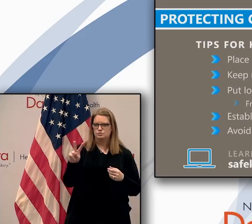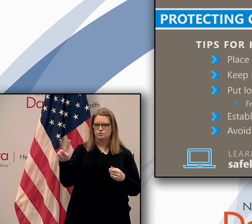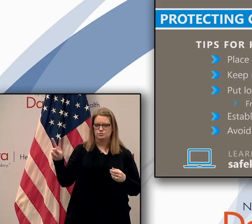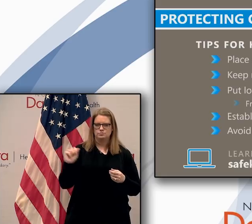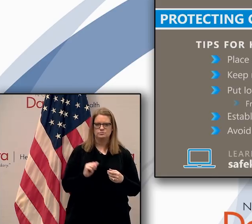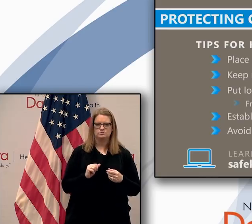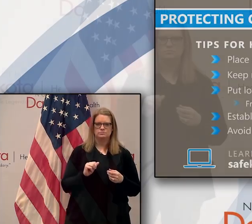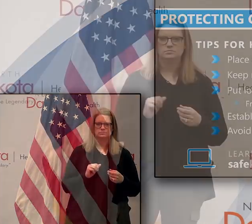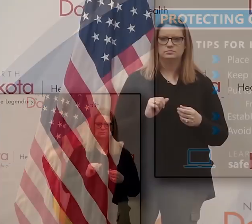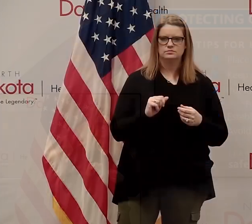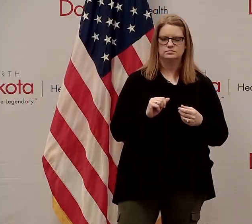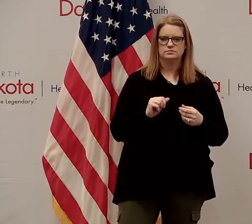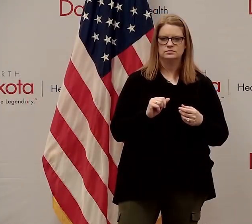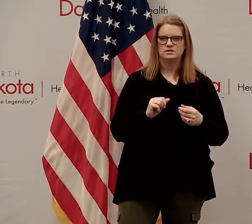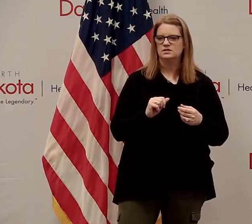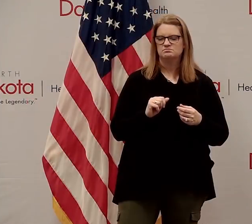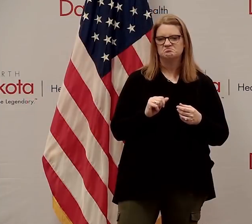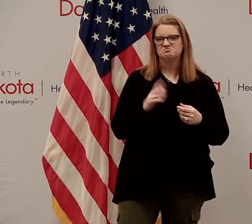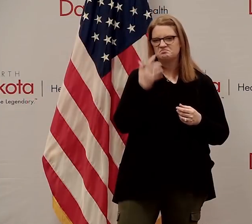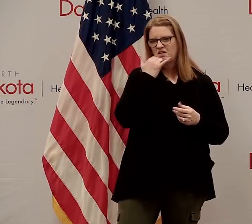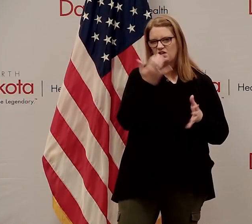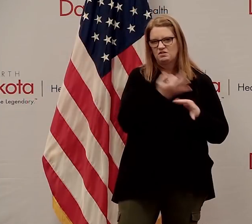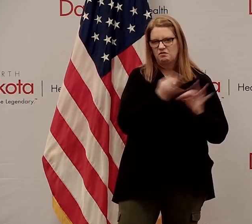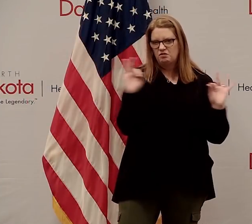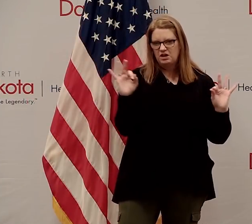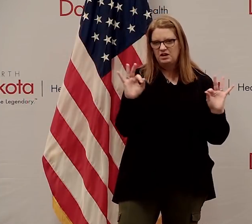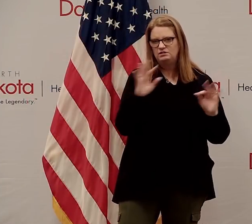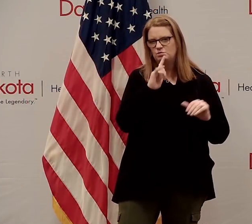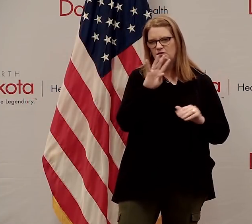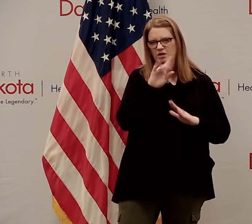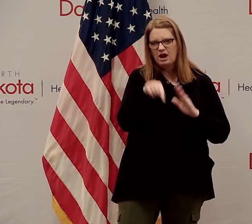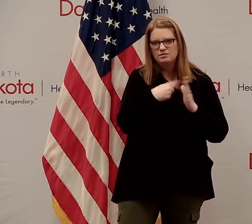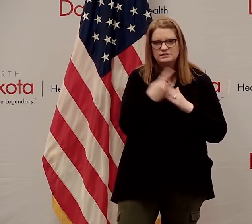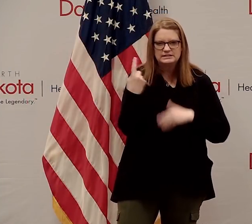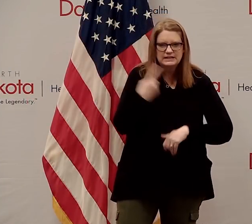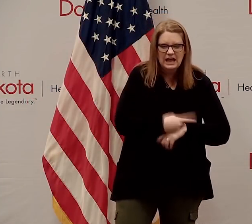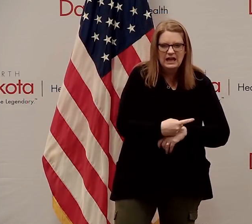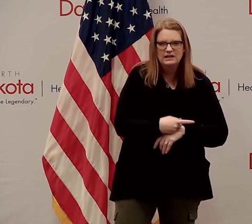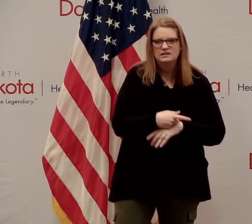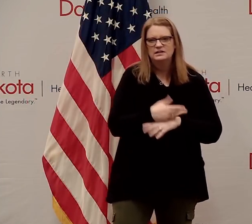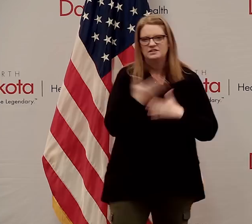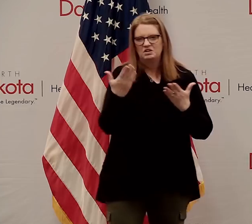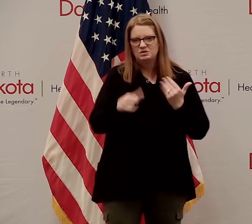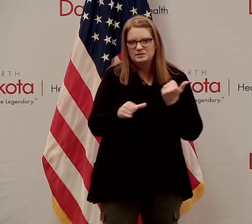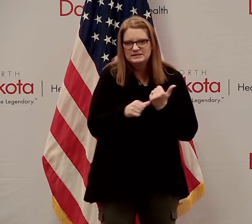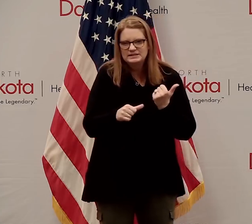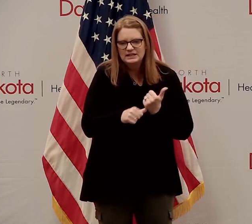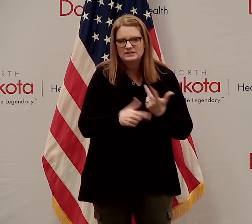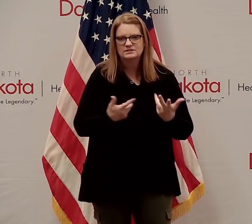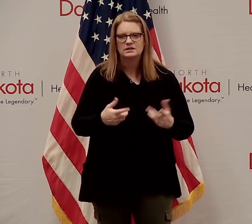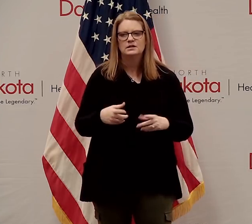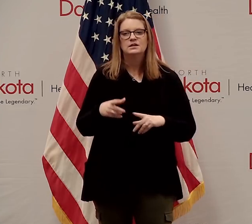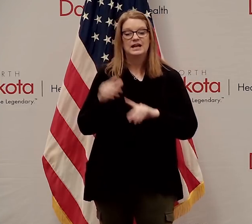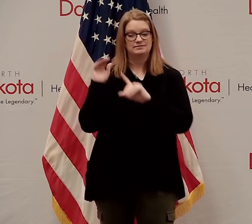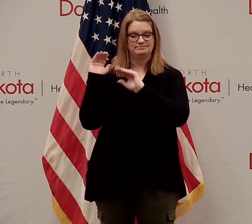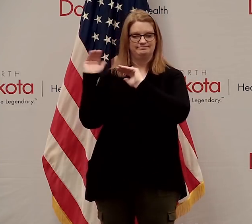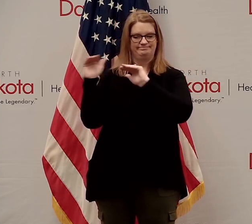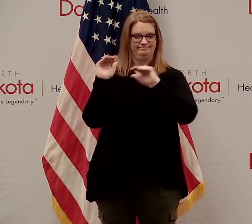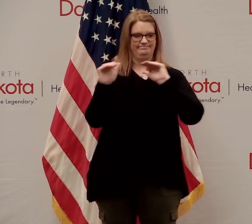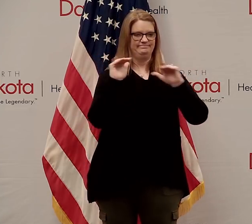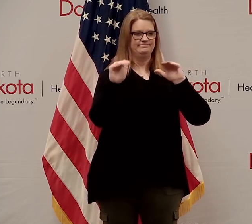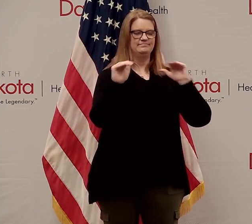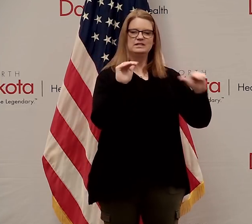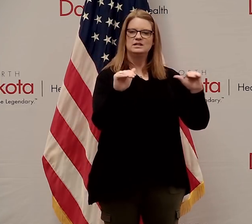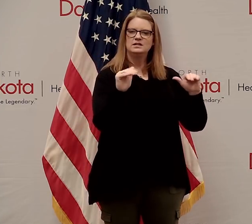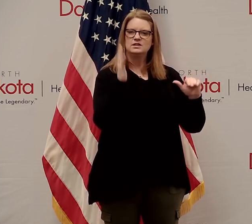1-800-222-1222. The calls are free. They're staffed 24 hours a day. They're there to assist. And again, other tips for parents: designate a